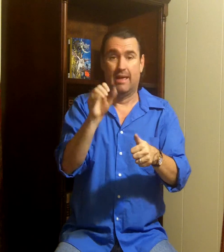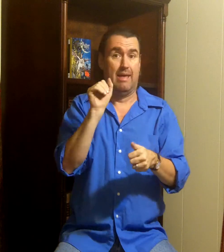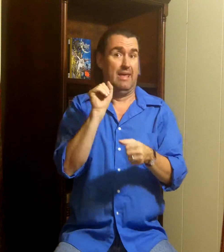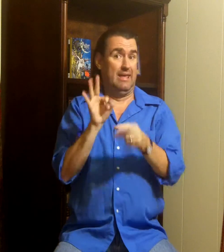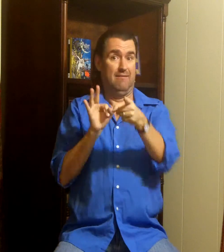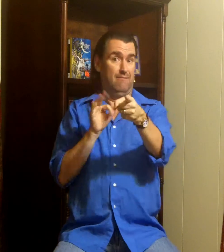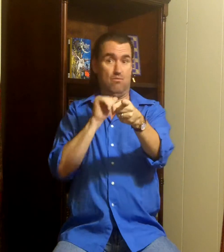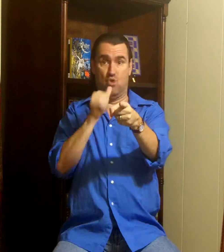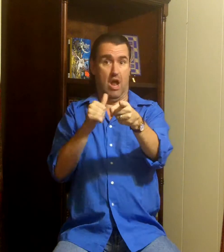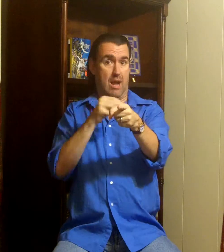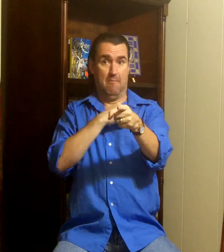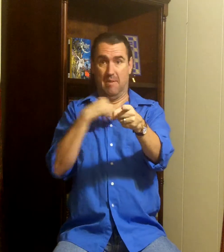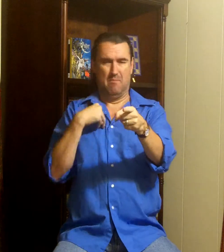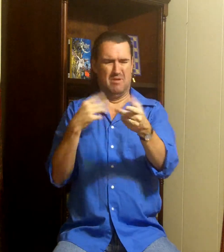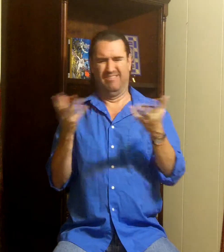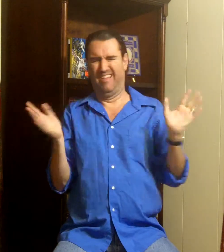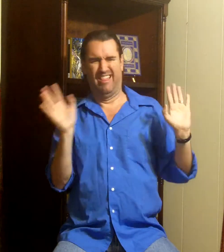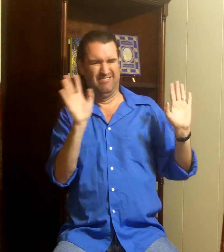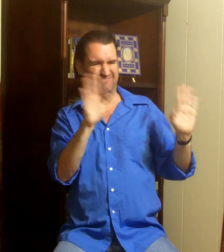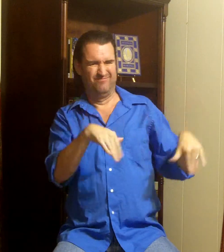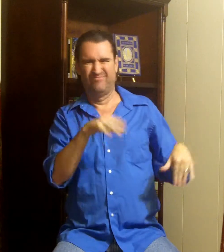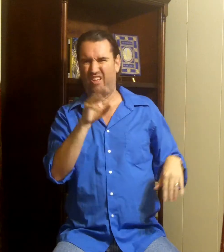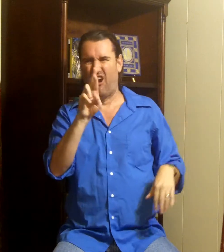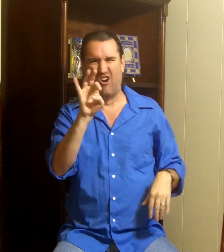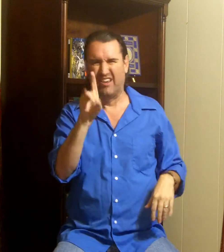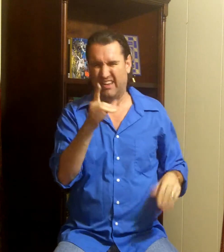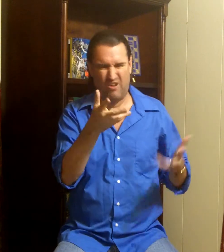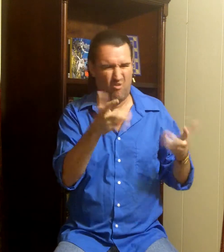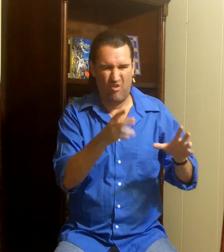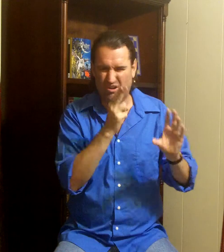a member of RID, if you're going to get certified